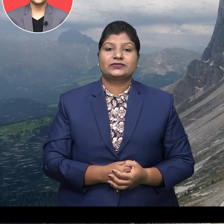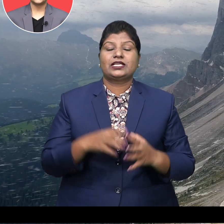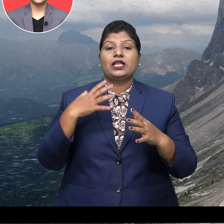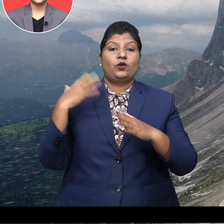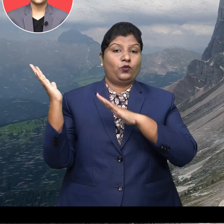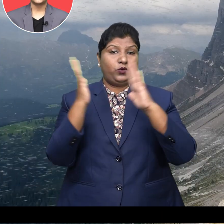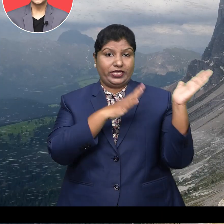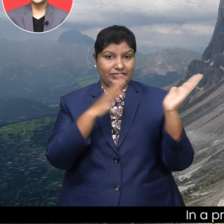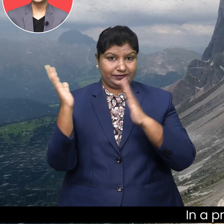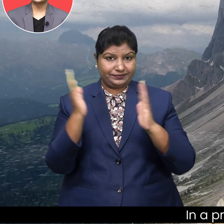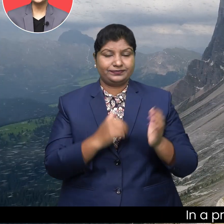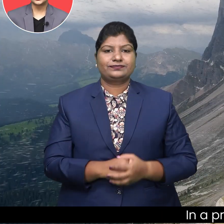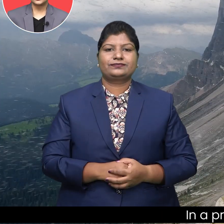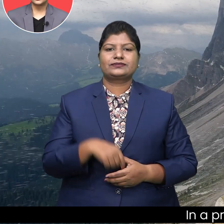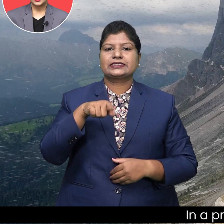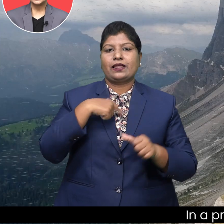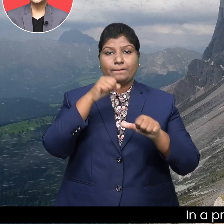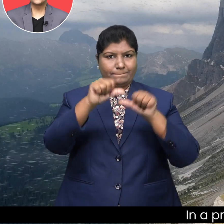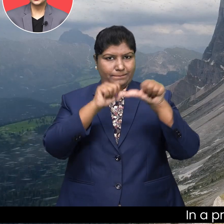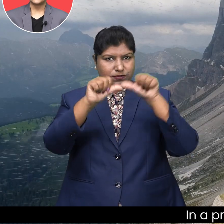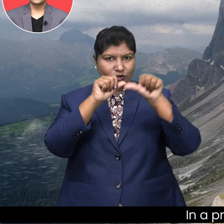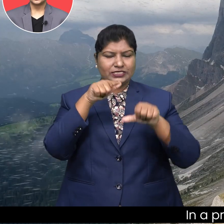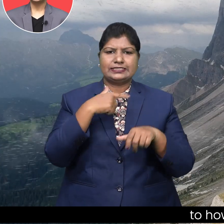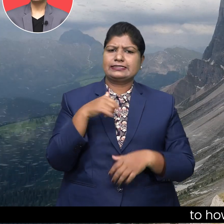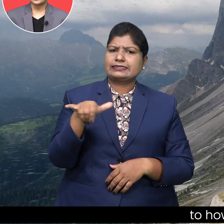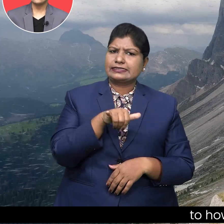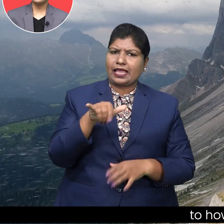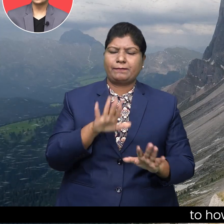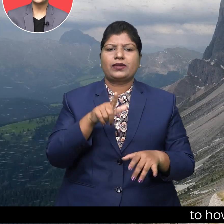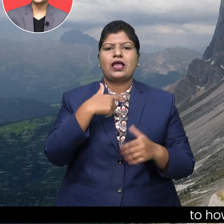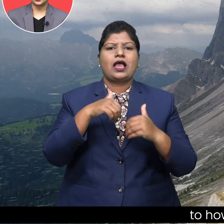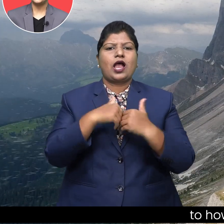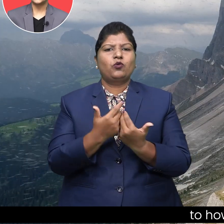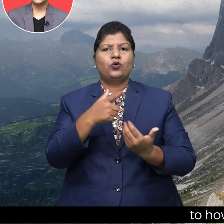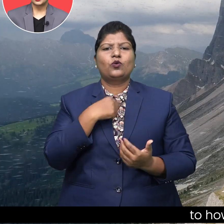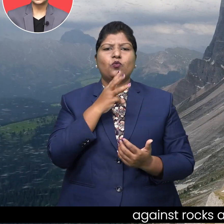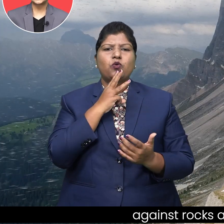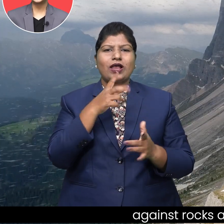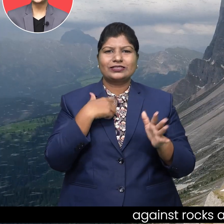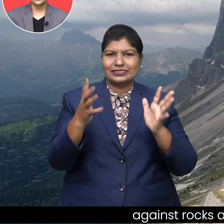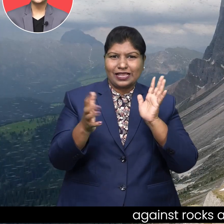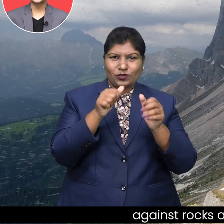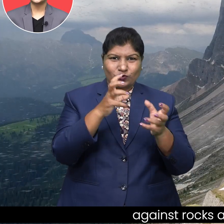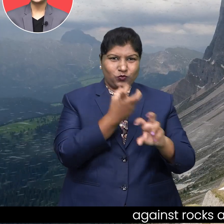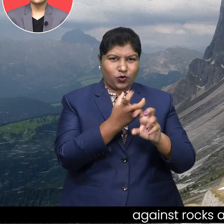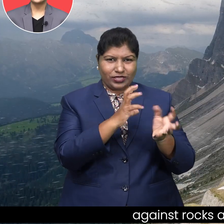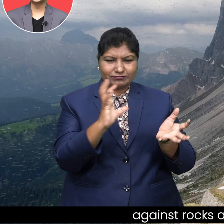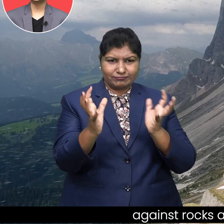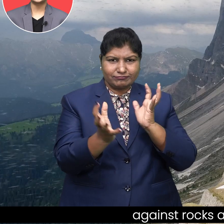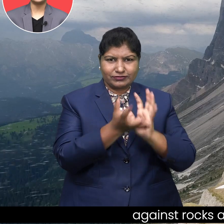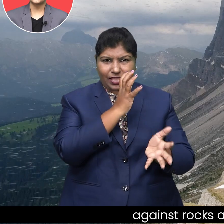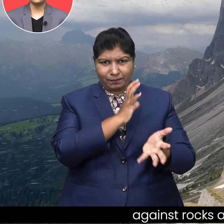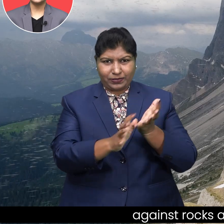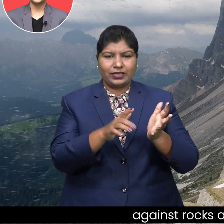Wind. In a process similar to how water rubs against rocks and